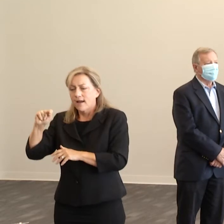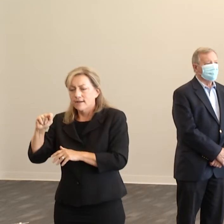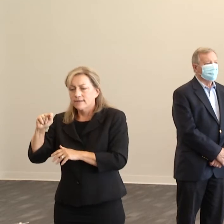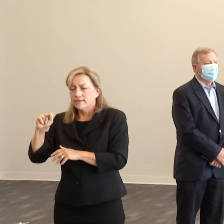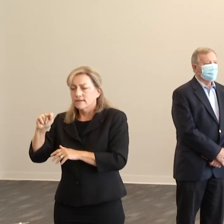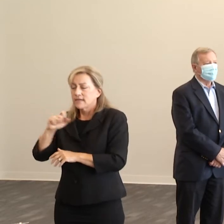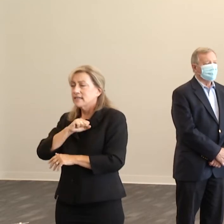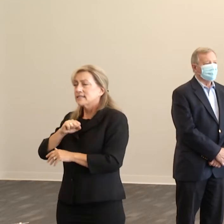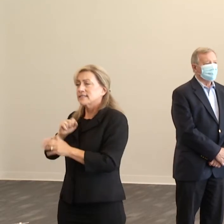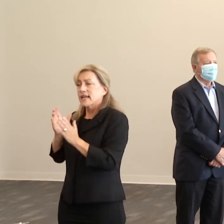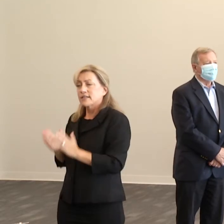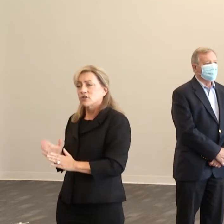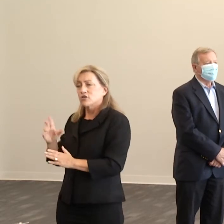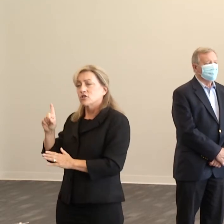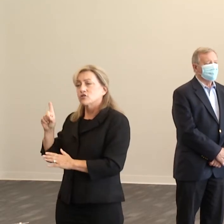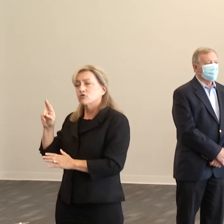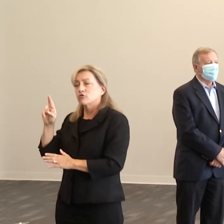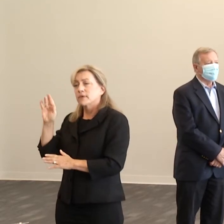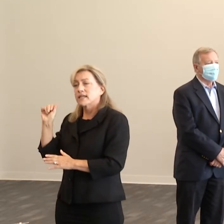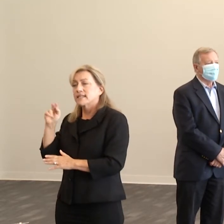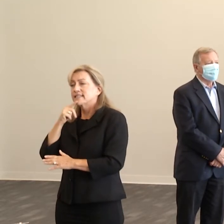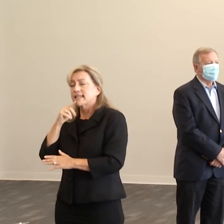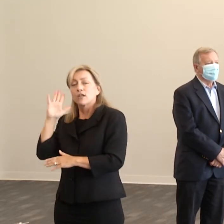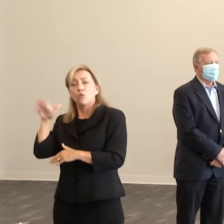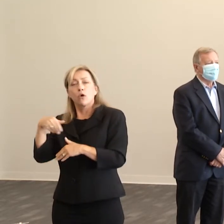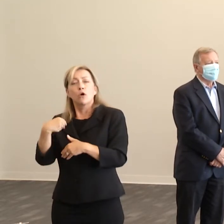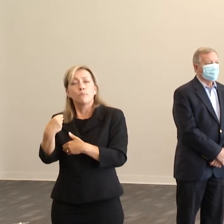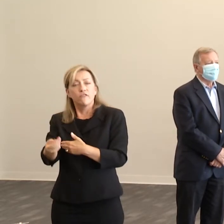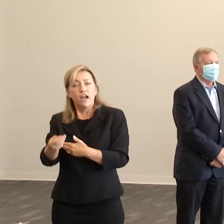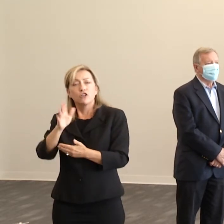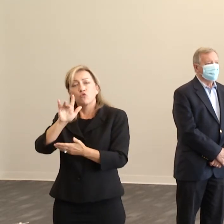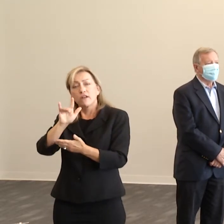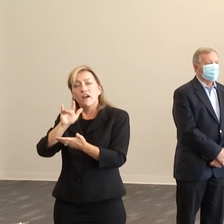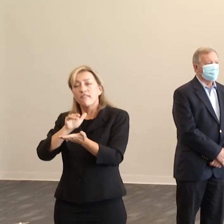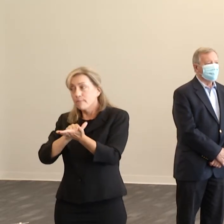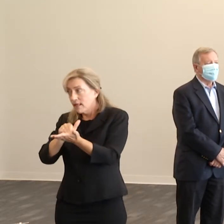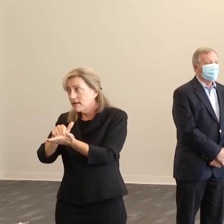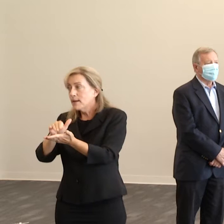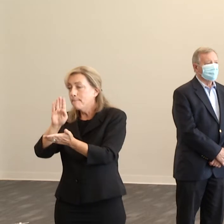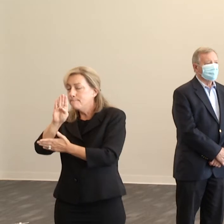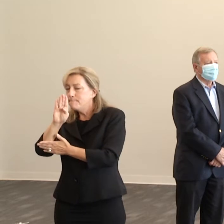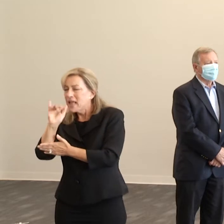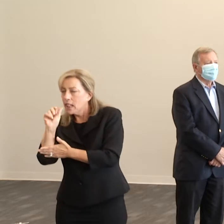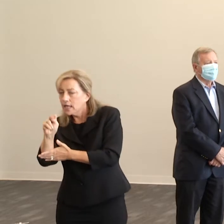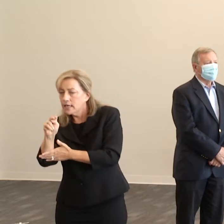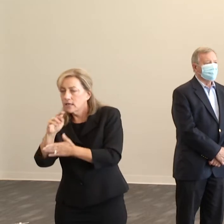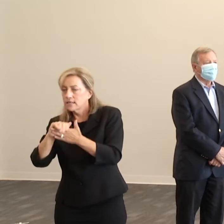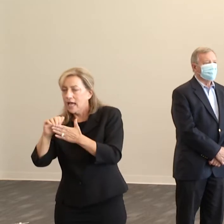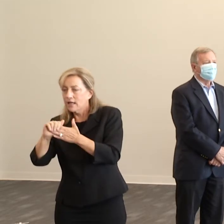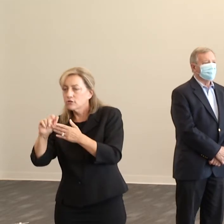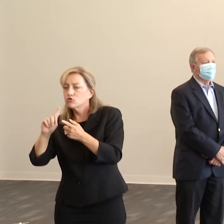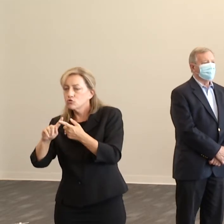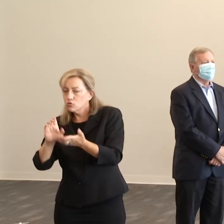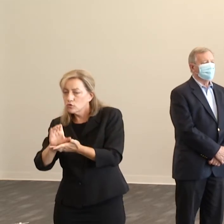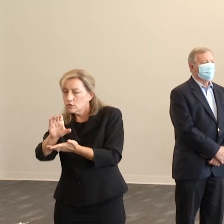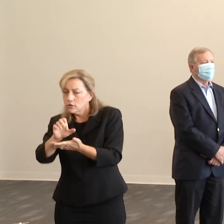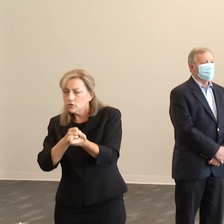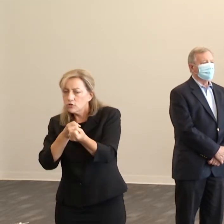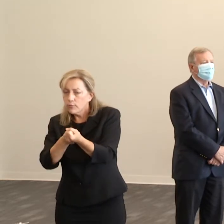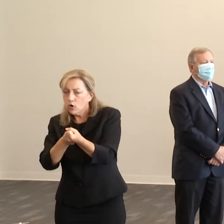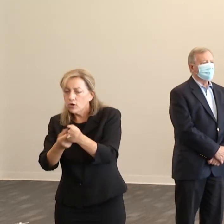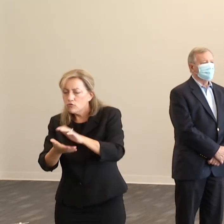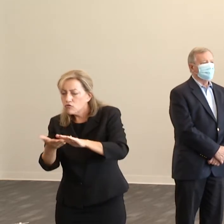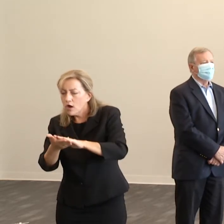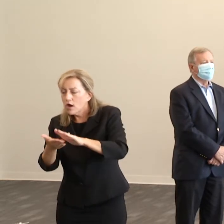provide $25 billion in necessary funding to support the Postal Service, and